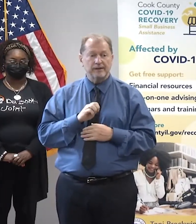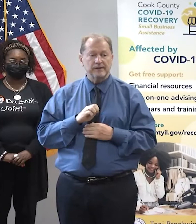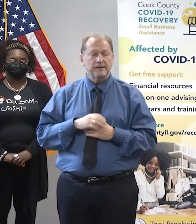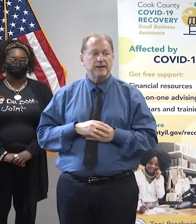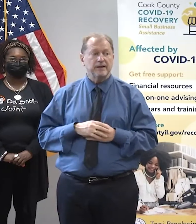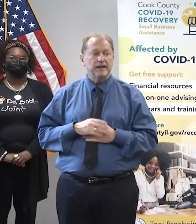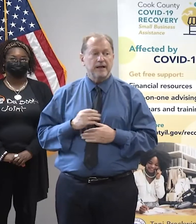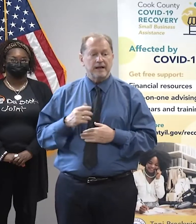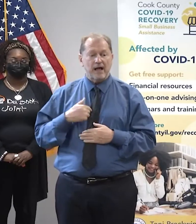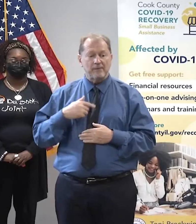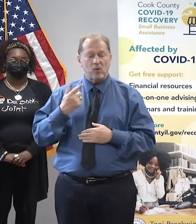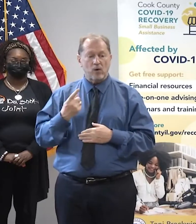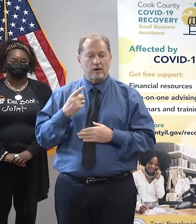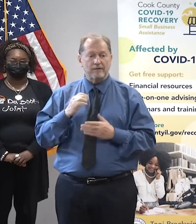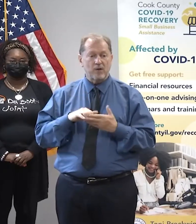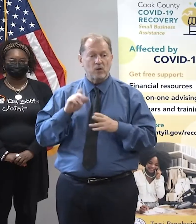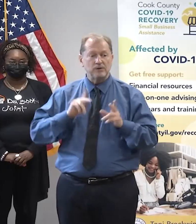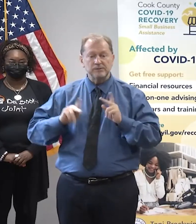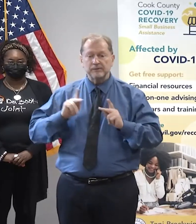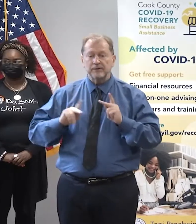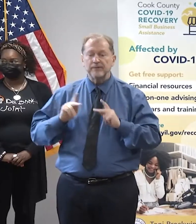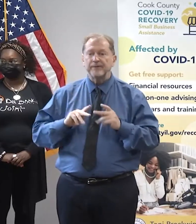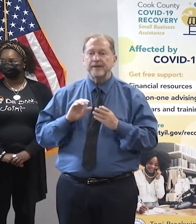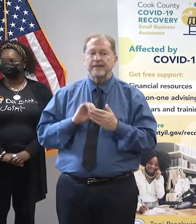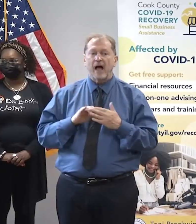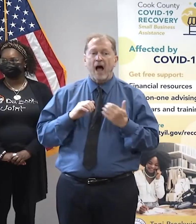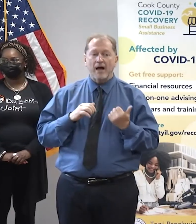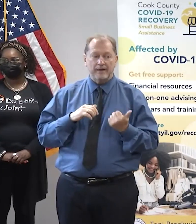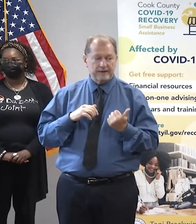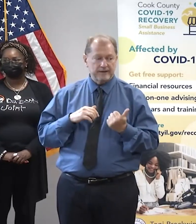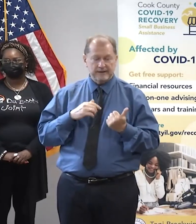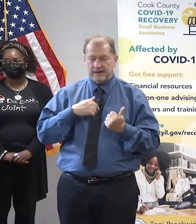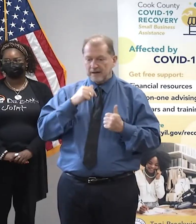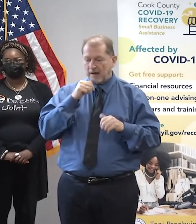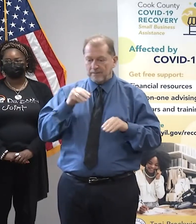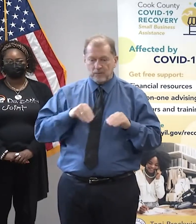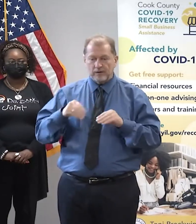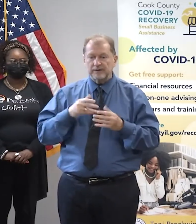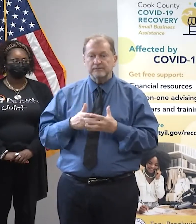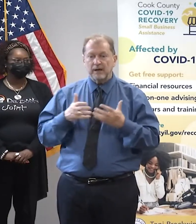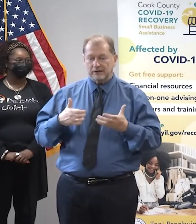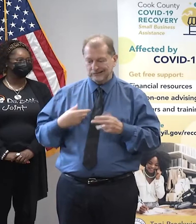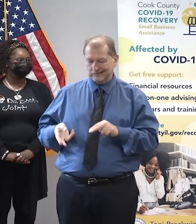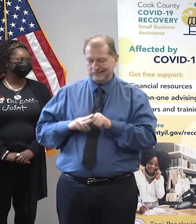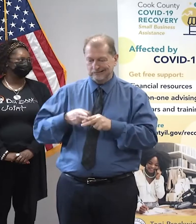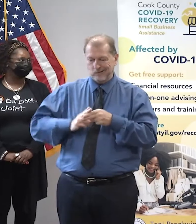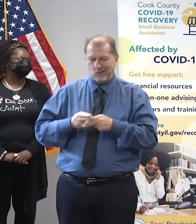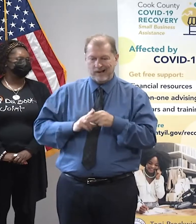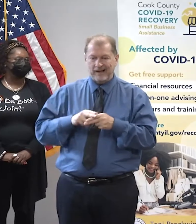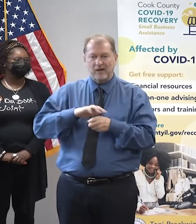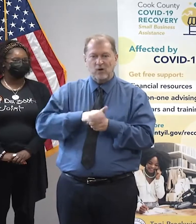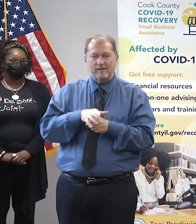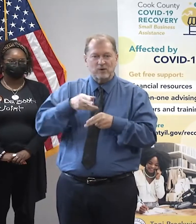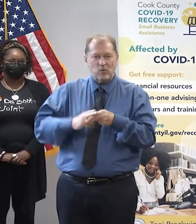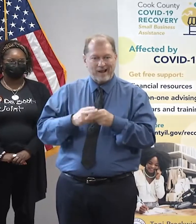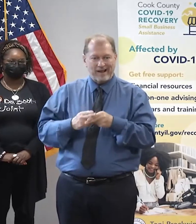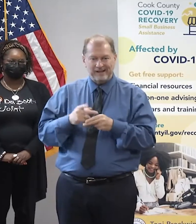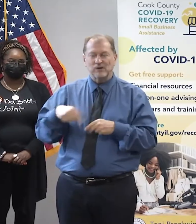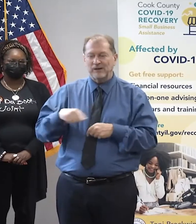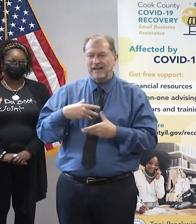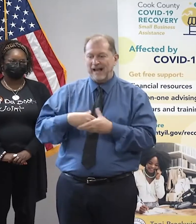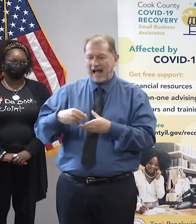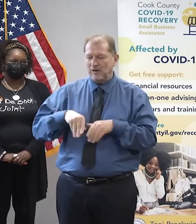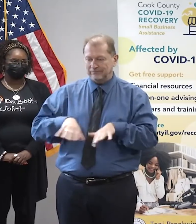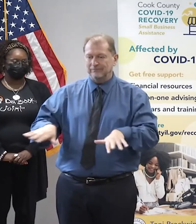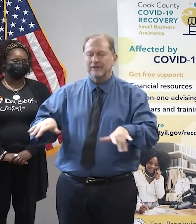and I'm one of those individuals that didn't get around and didn't move as much as I probably should have. So we want you to get out and support the